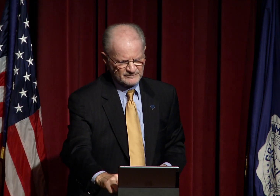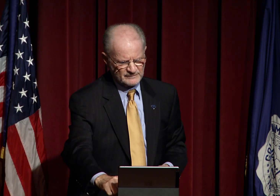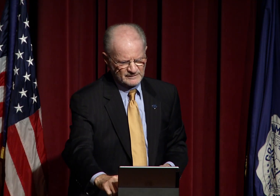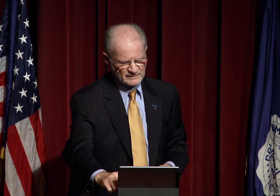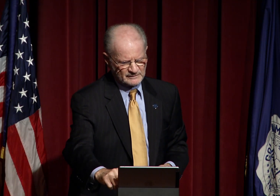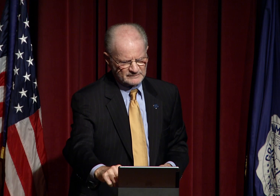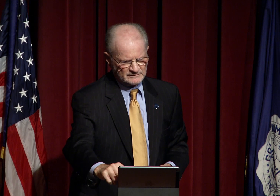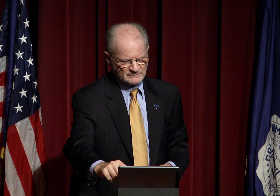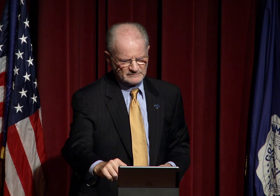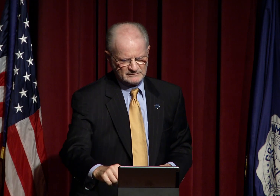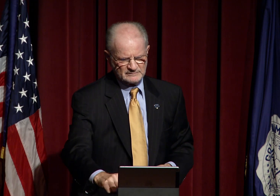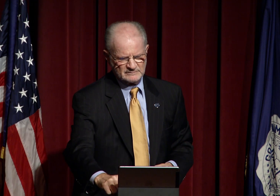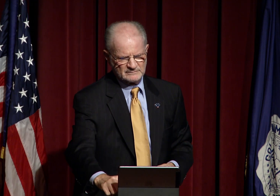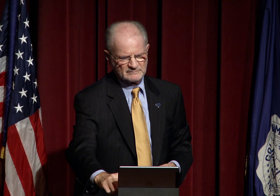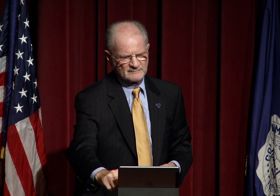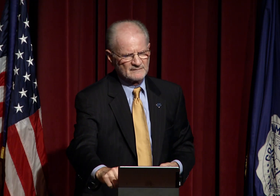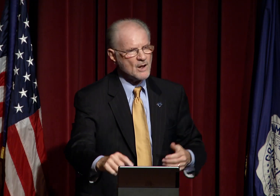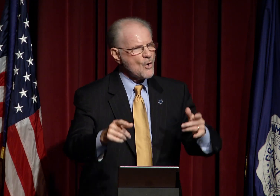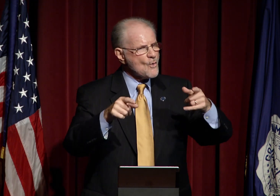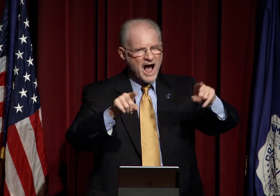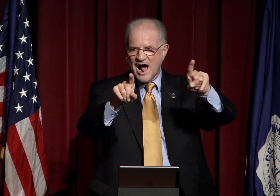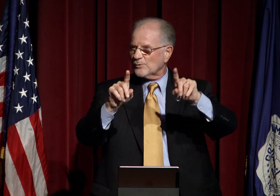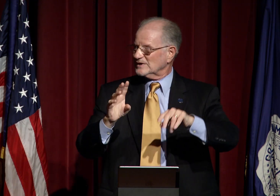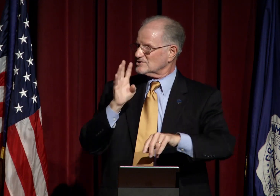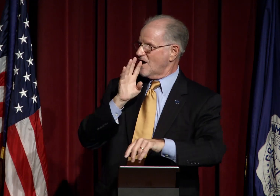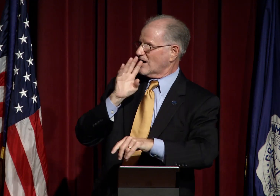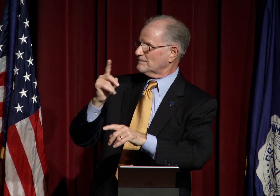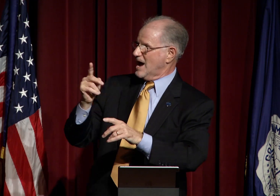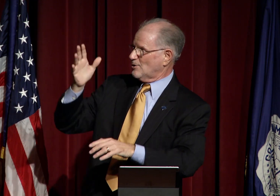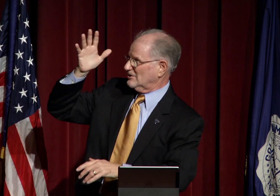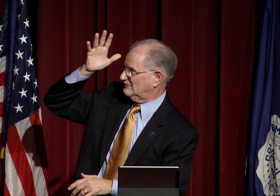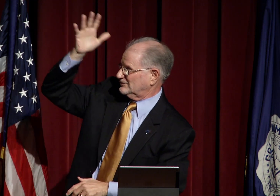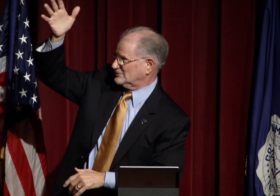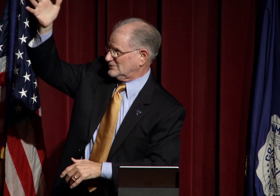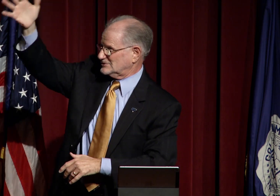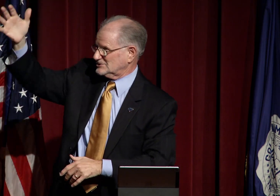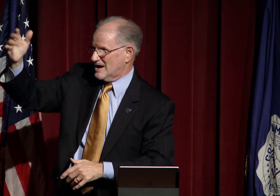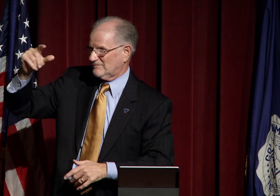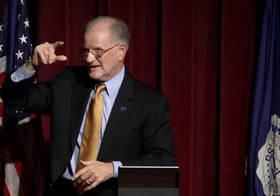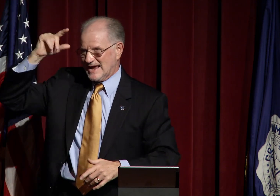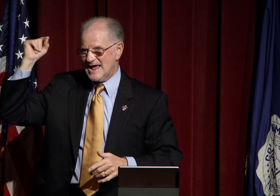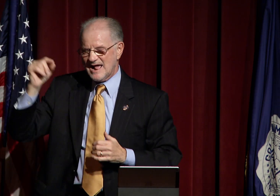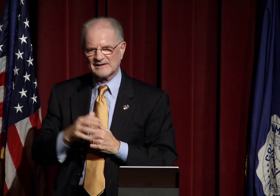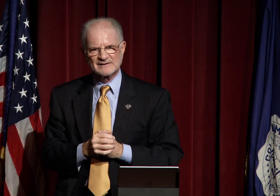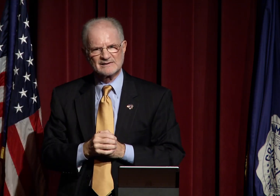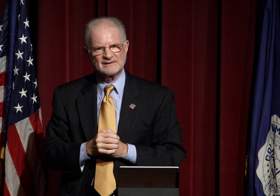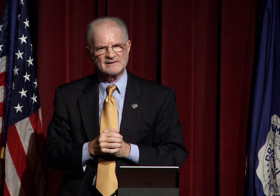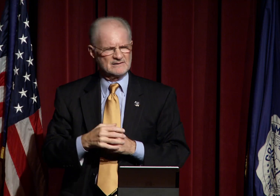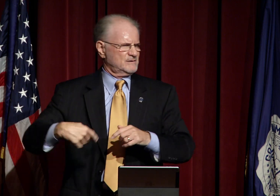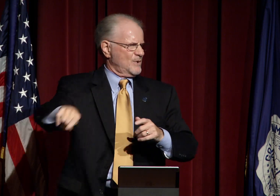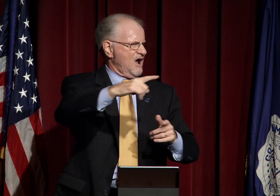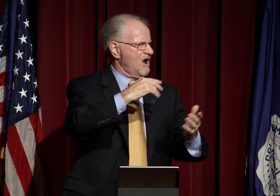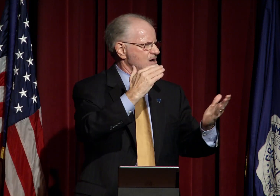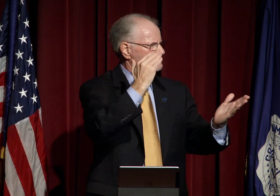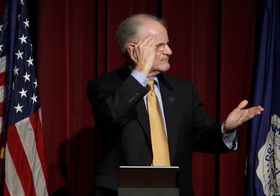It is a living document that belongs to all of us here on campus. And while we're talking about the future of